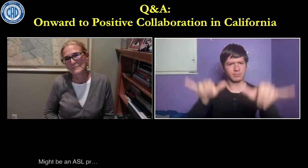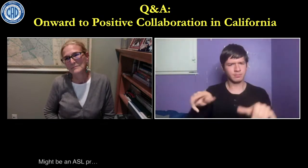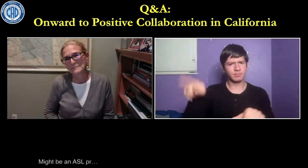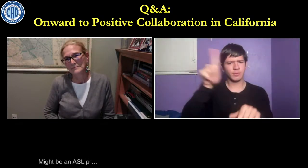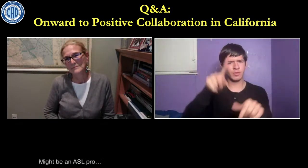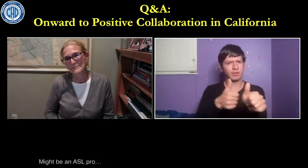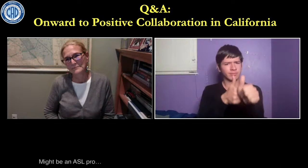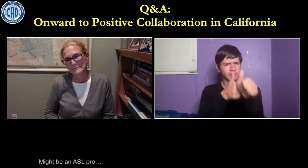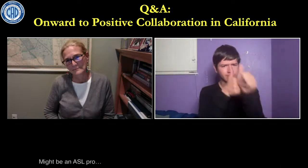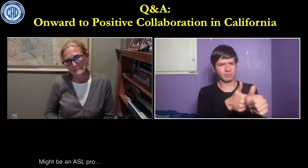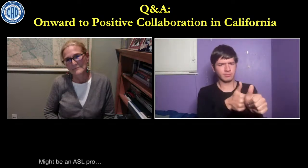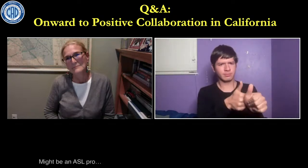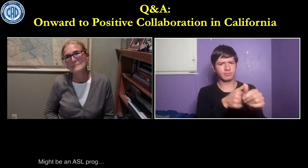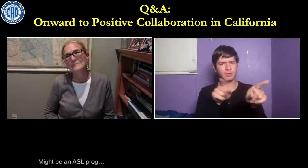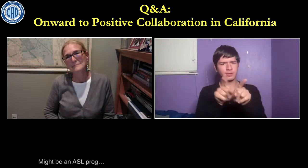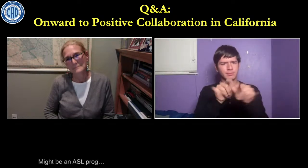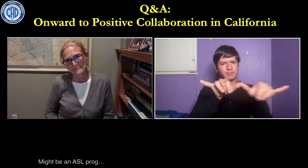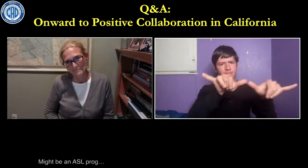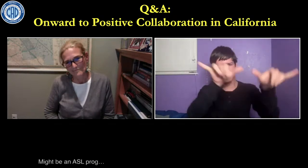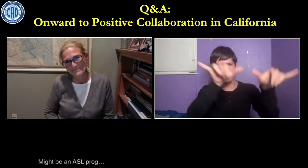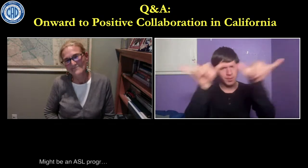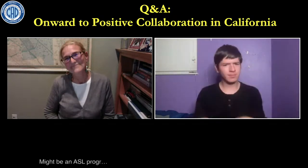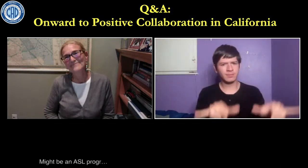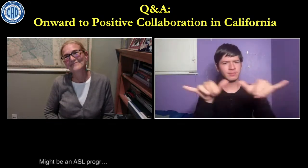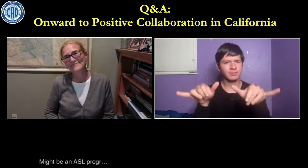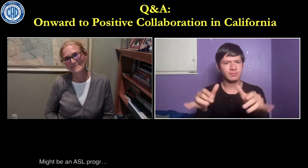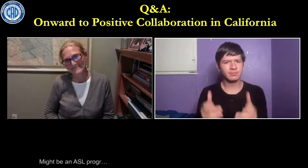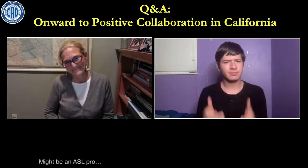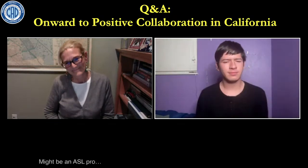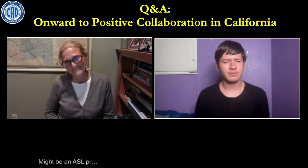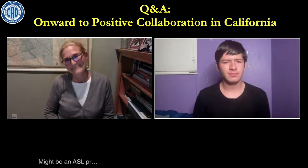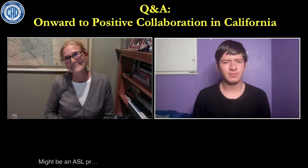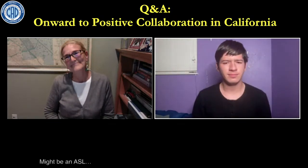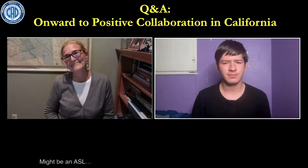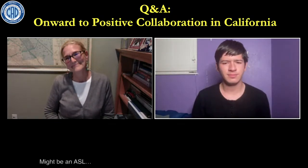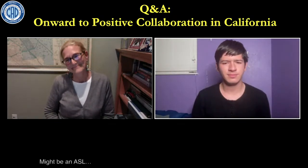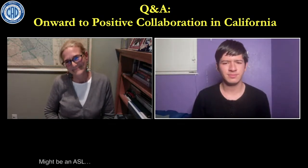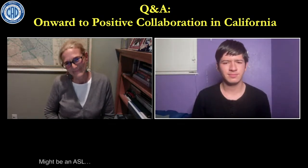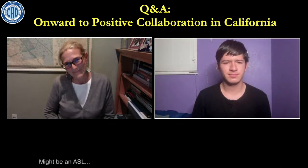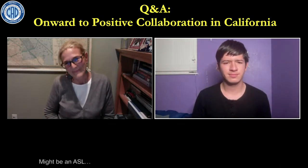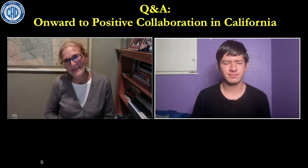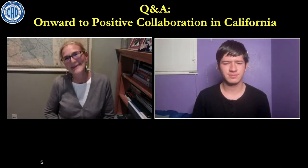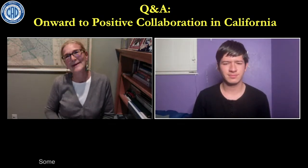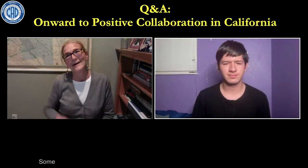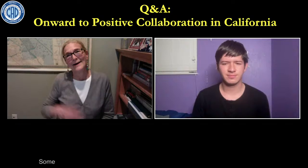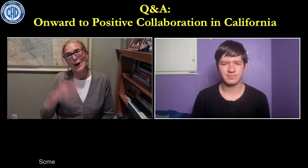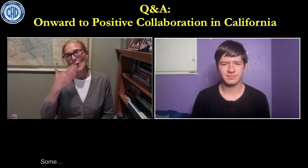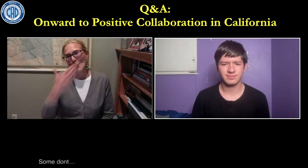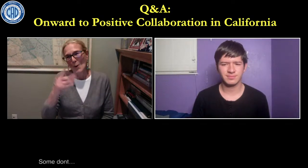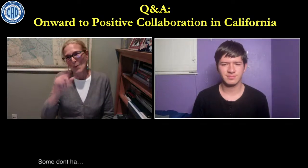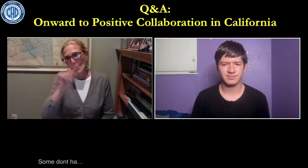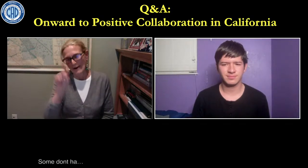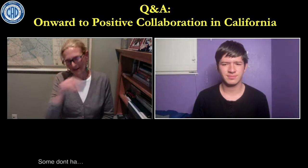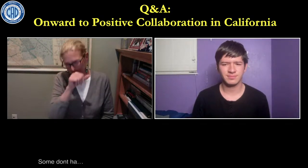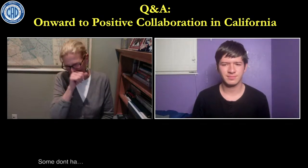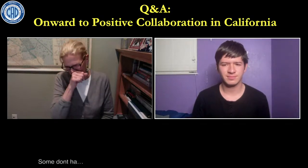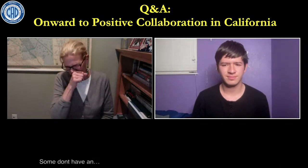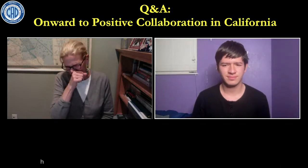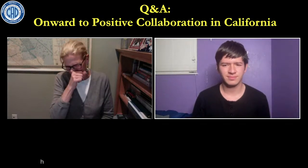Some locations don't have any regional program. Is how do we make that more standardized throughout the state?